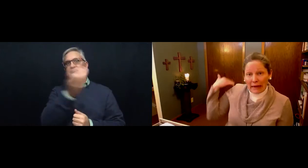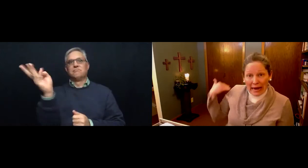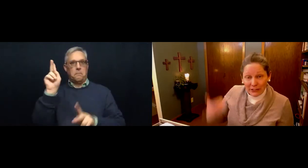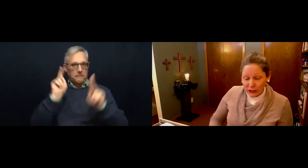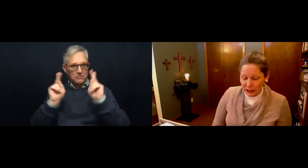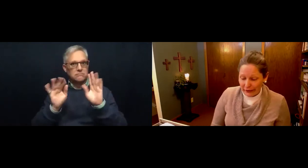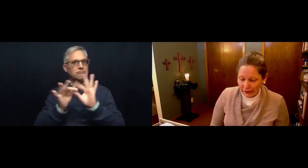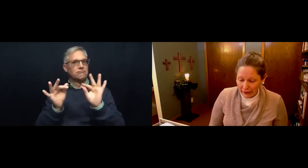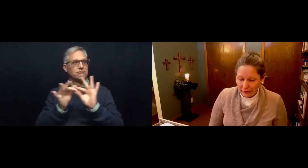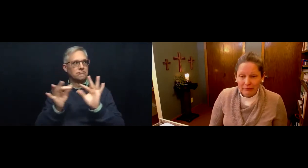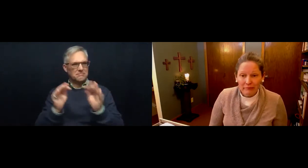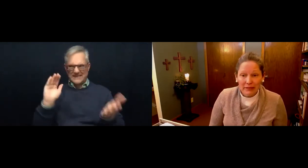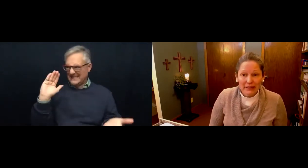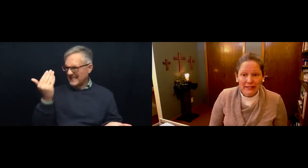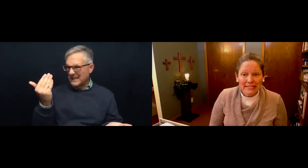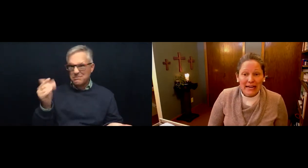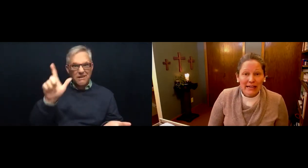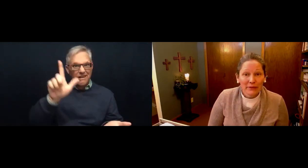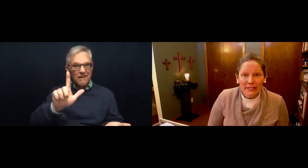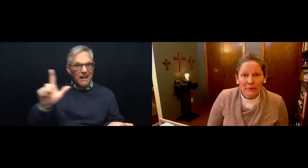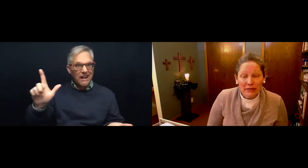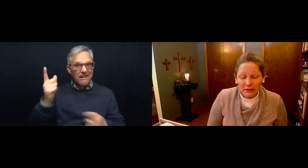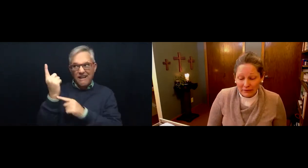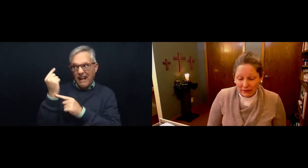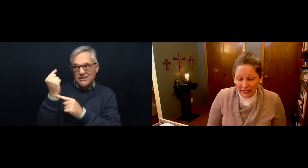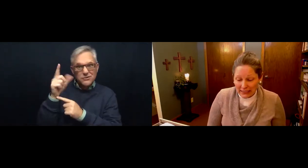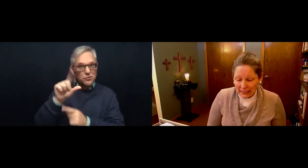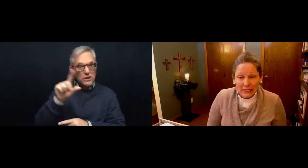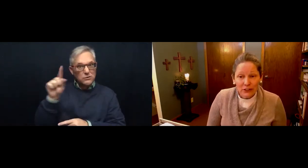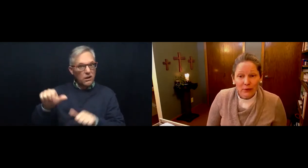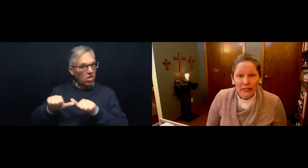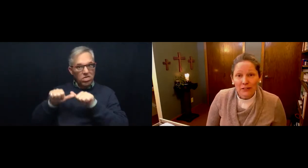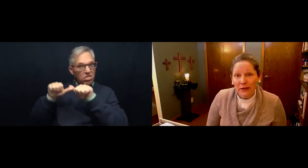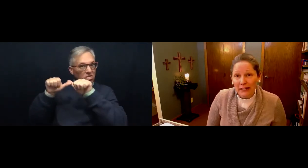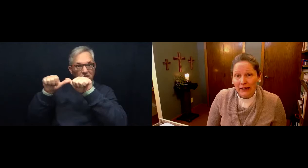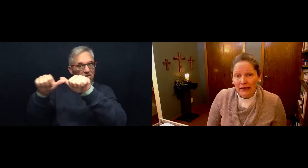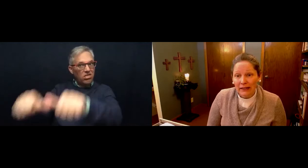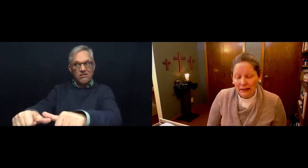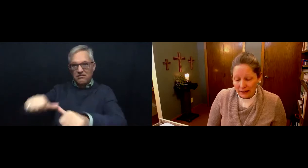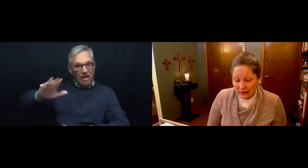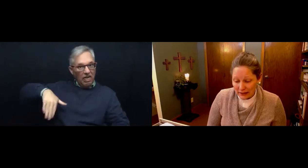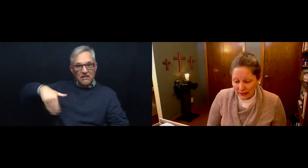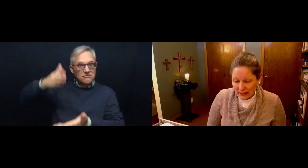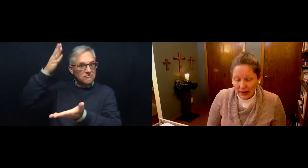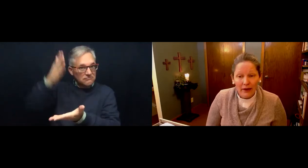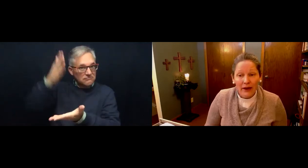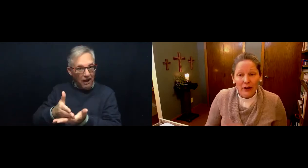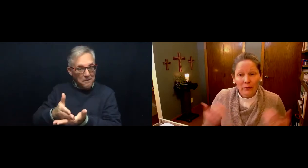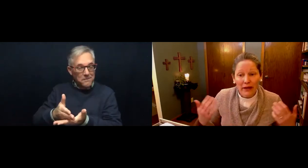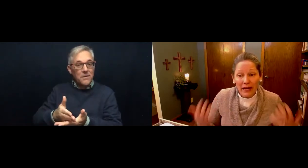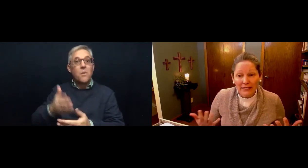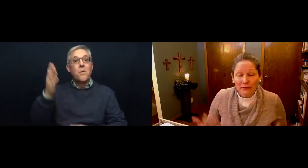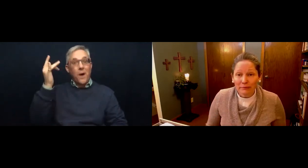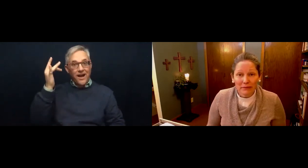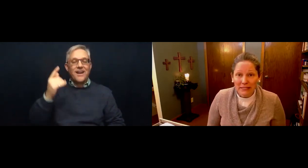from last year, because it was in the middle of Lent in 2020 that